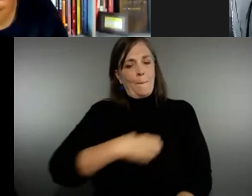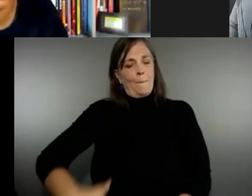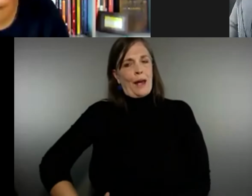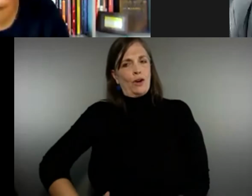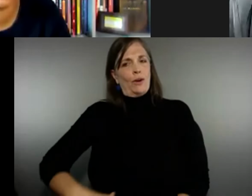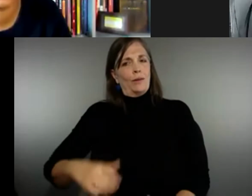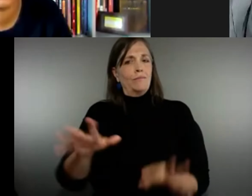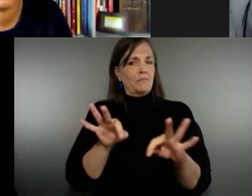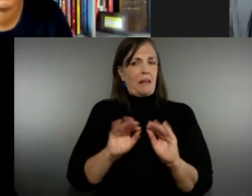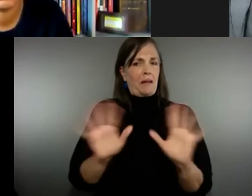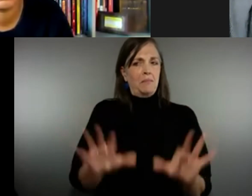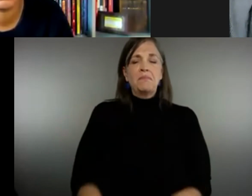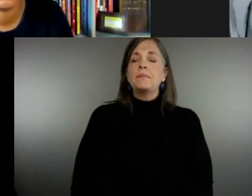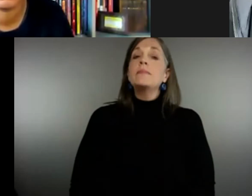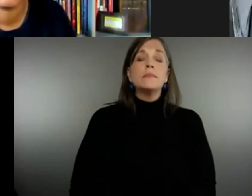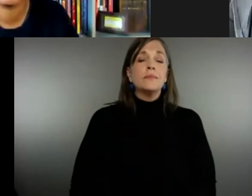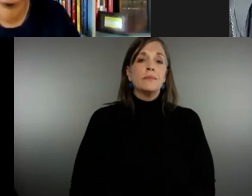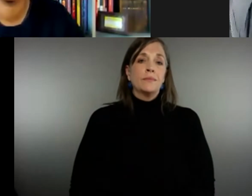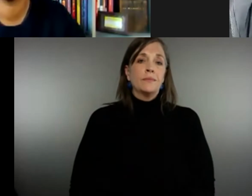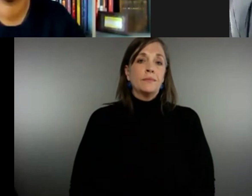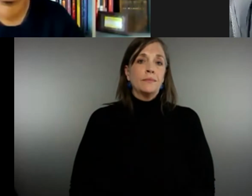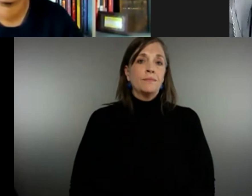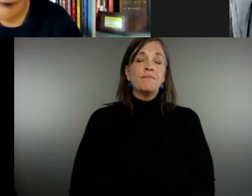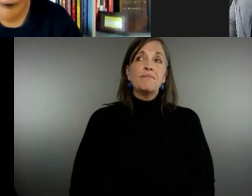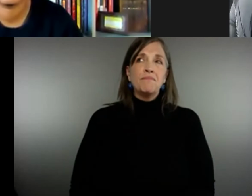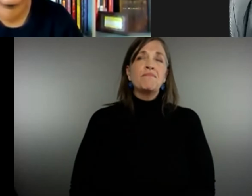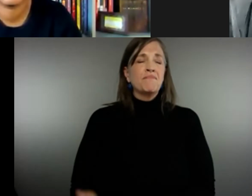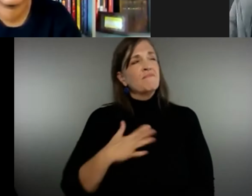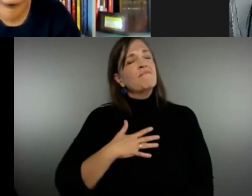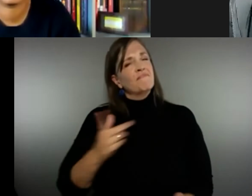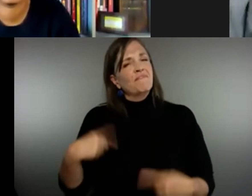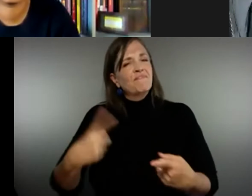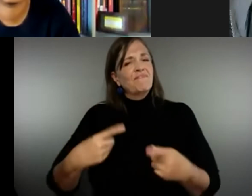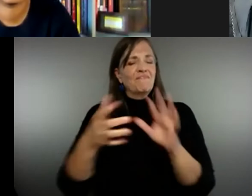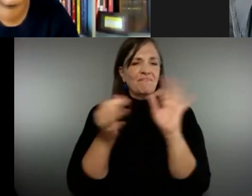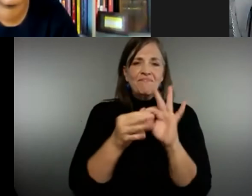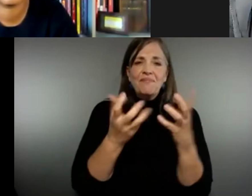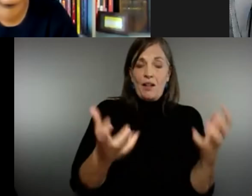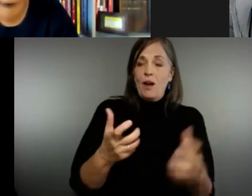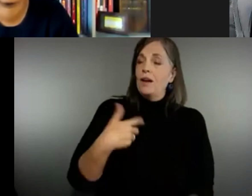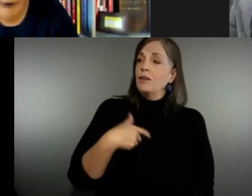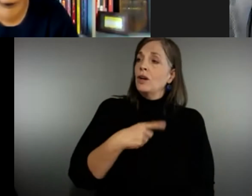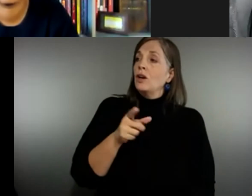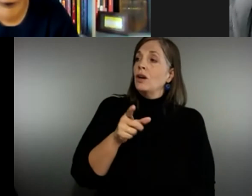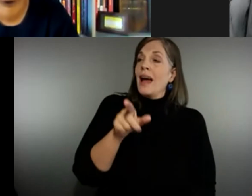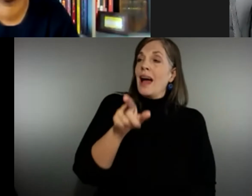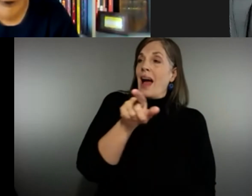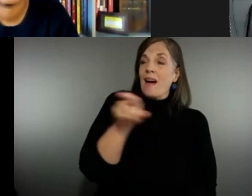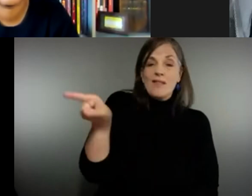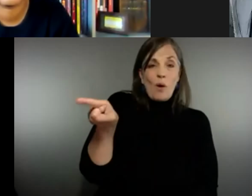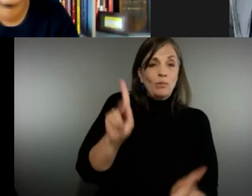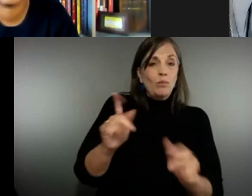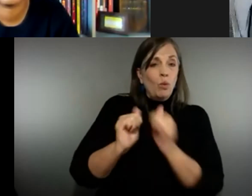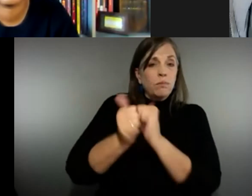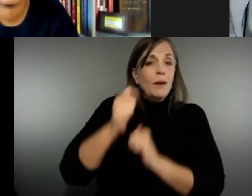about often is well you know there's nobody else in this race who understands what it means to be reimbursed at 80 cents on the dollar and yet